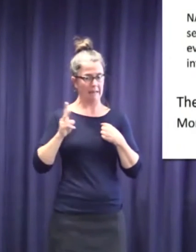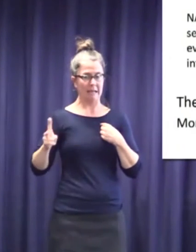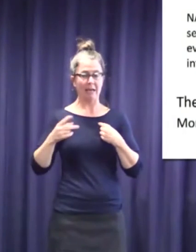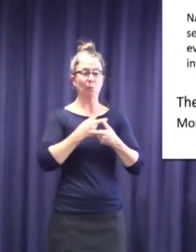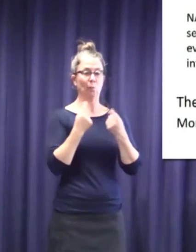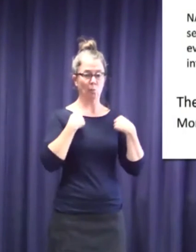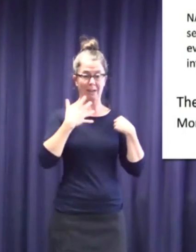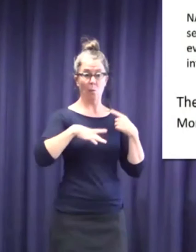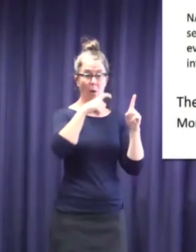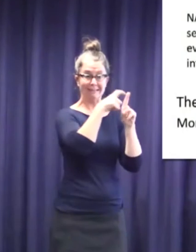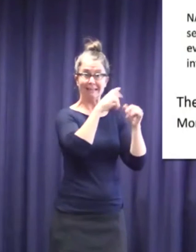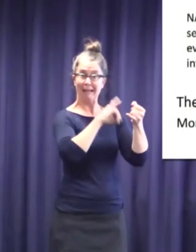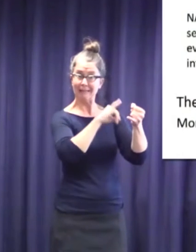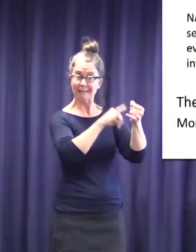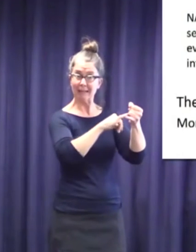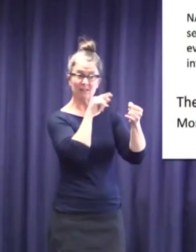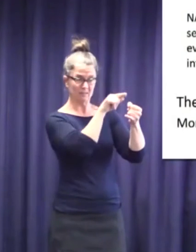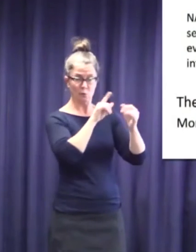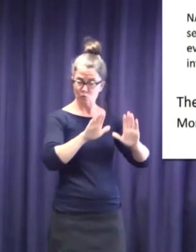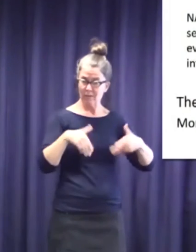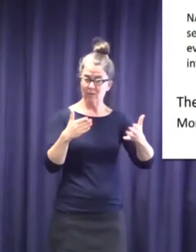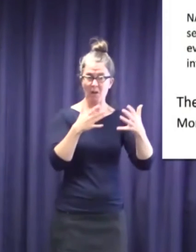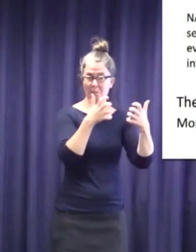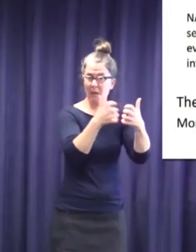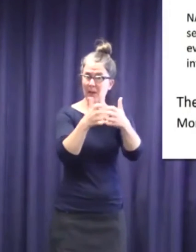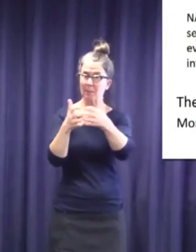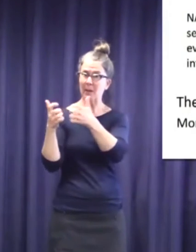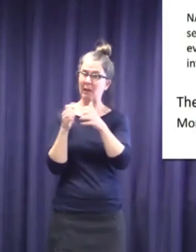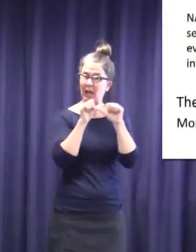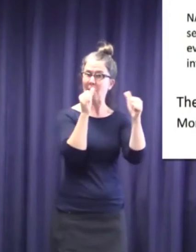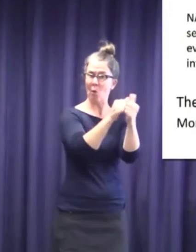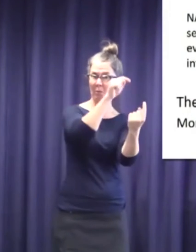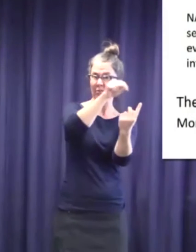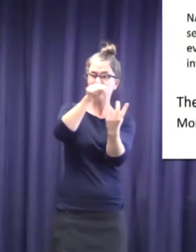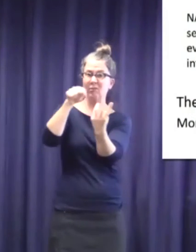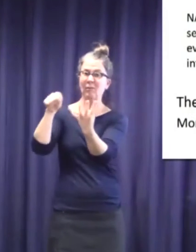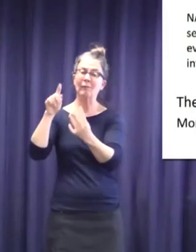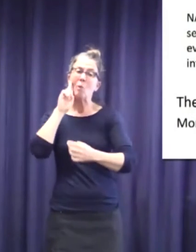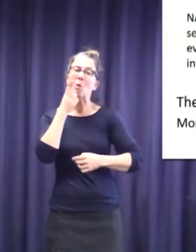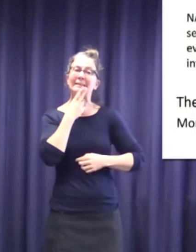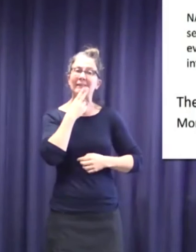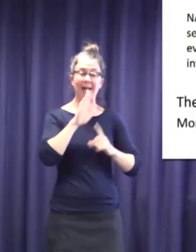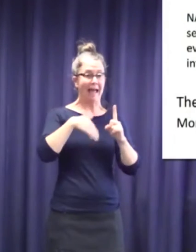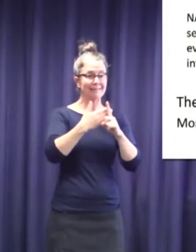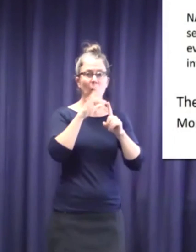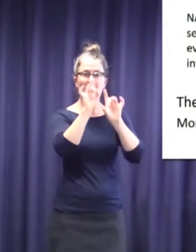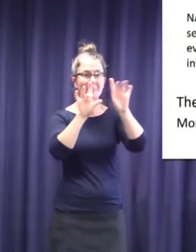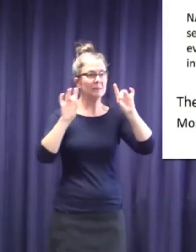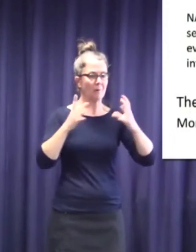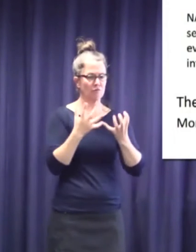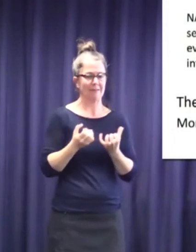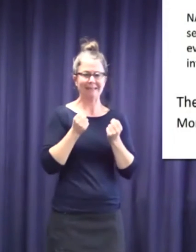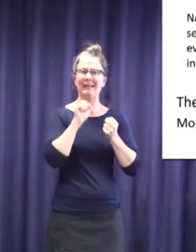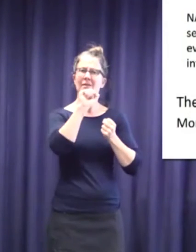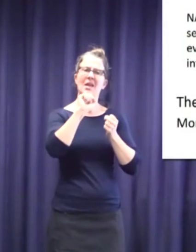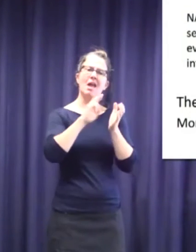many appointments for deaf people as we can until such time as they get a package. That's what we